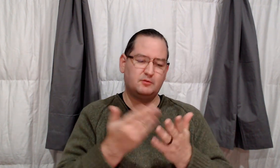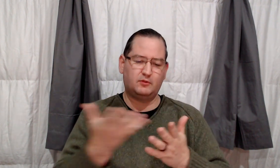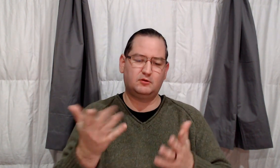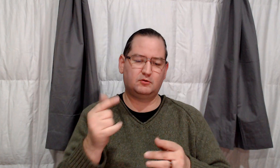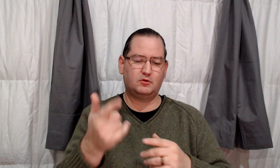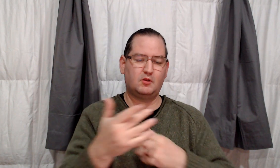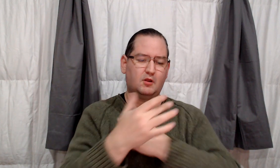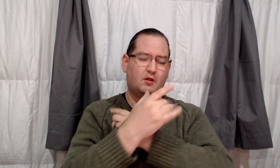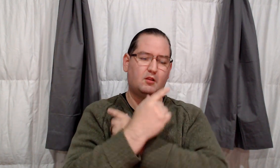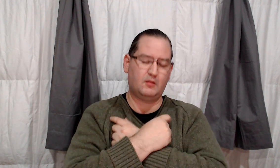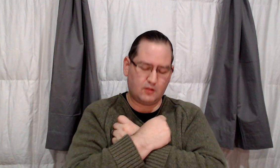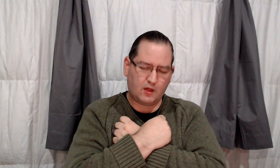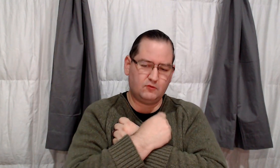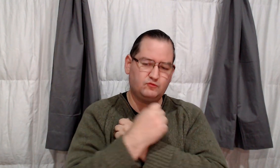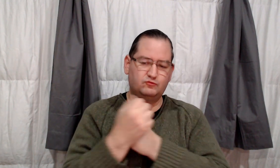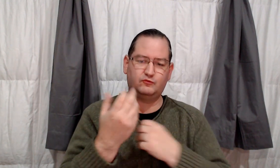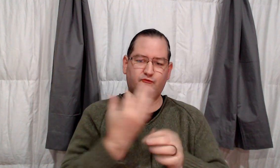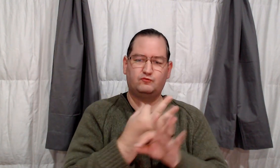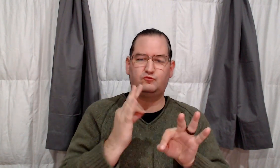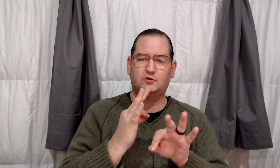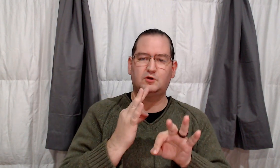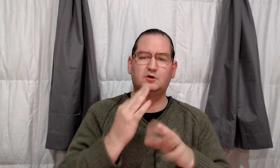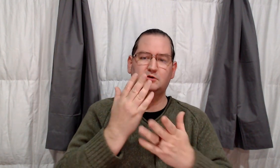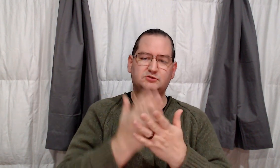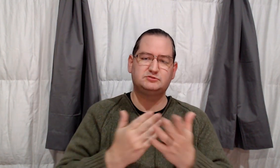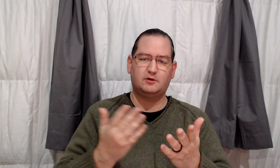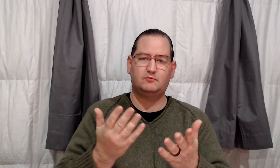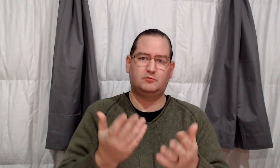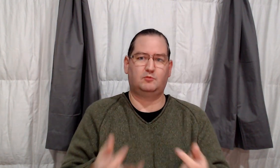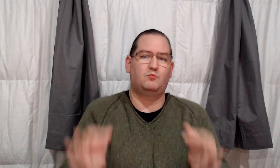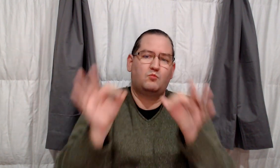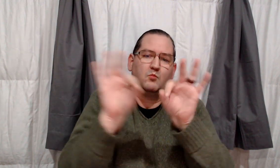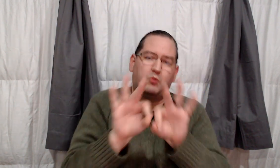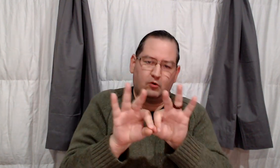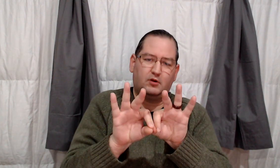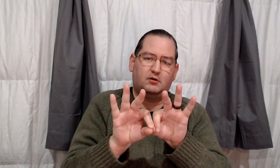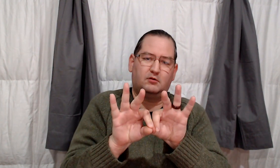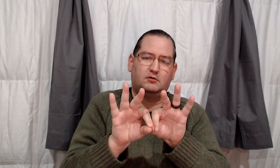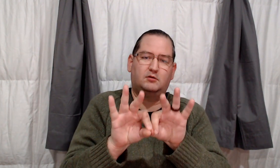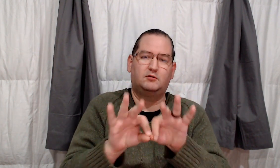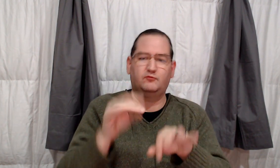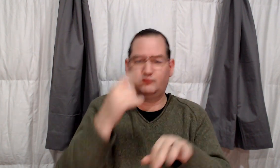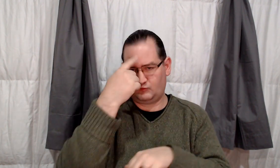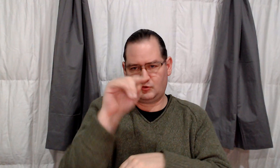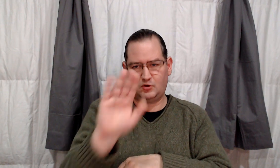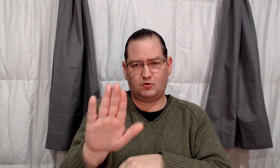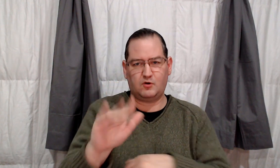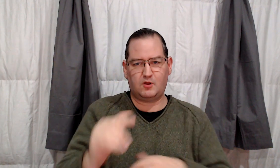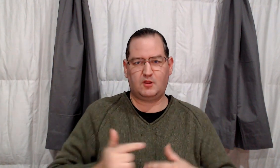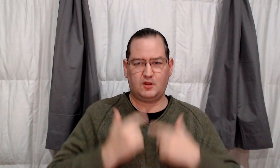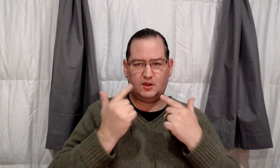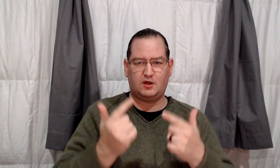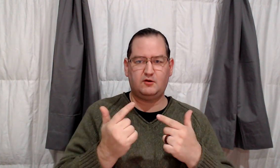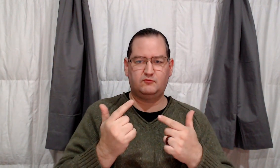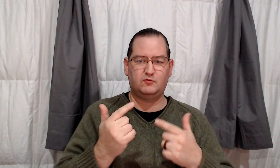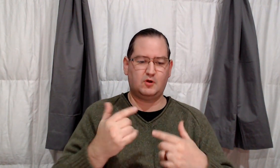of vital and utmost importance to your life, your health and fitness, your heart, your lungs,